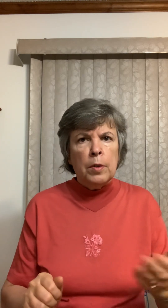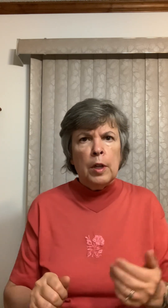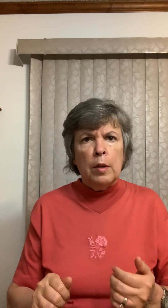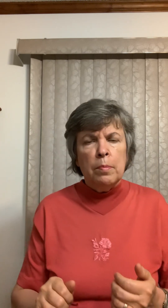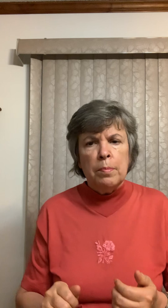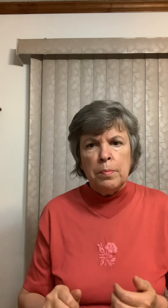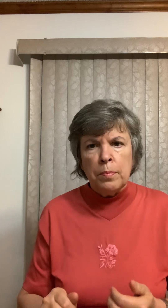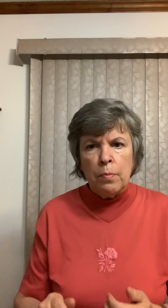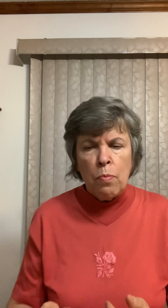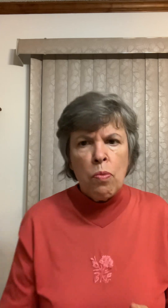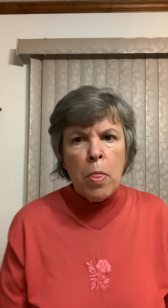Okay.